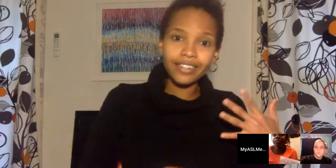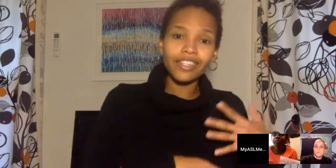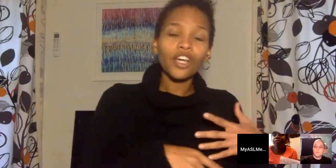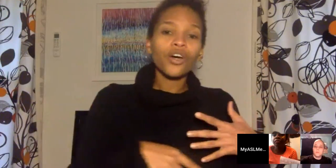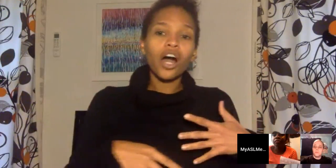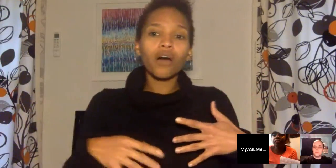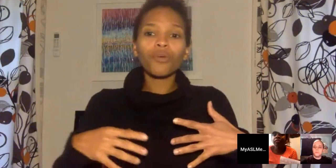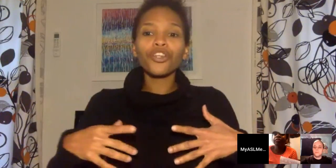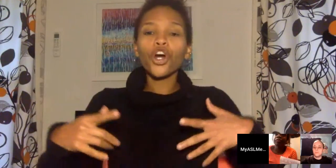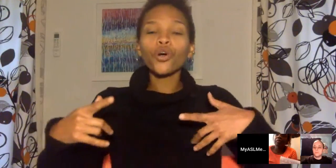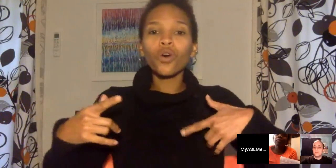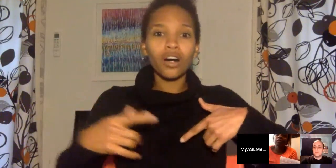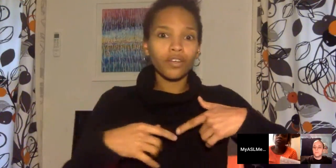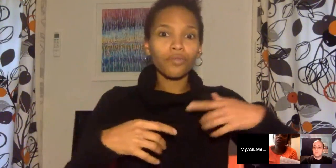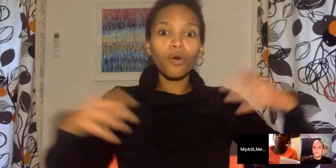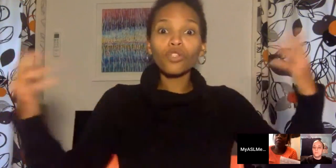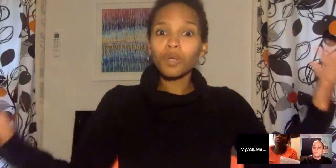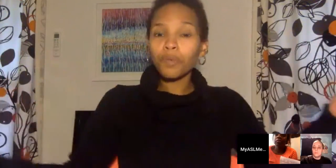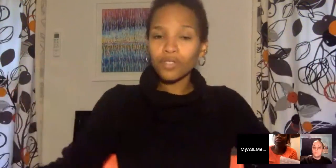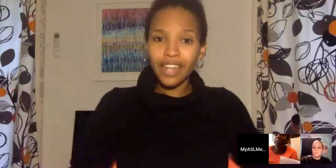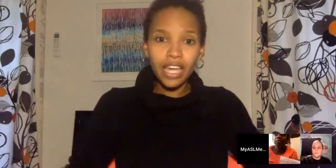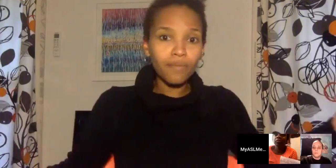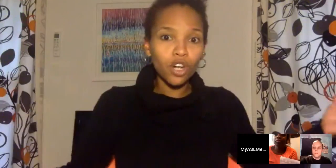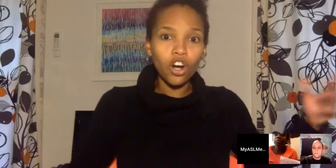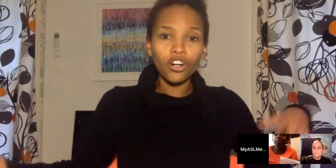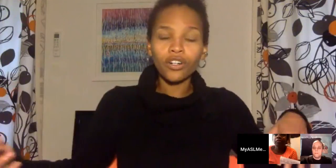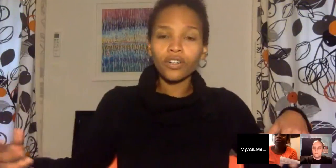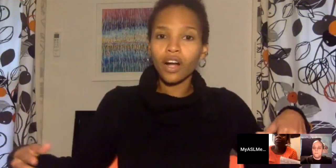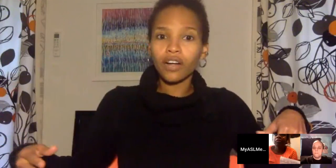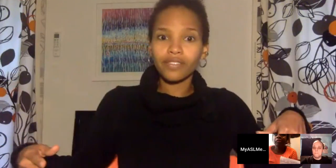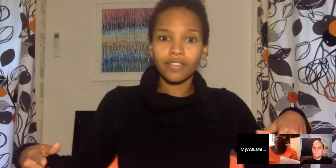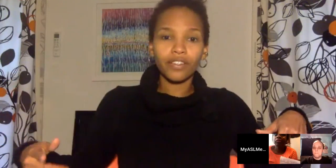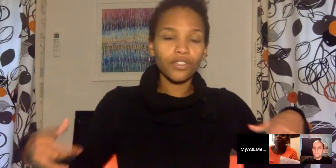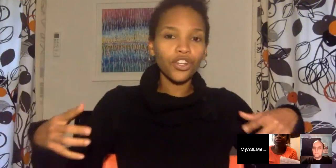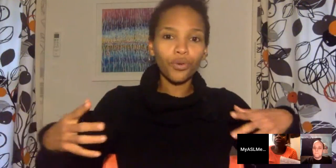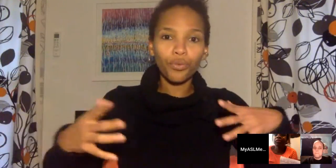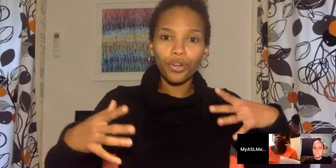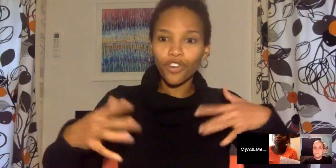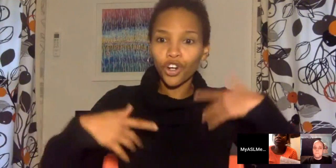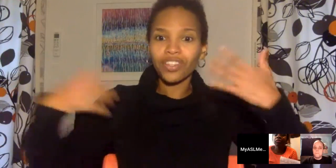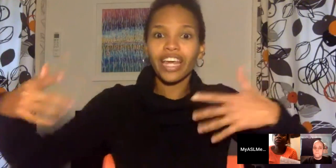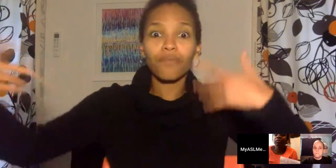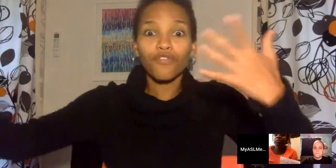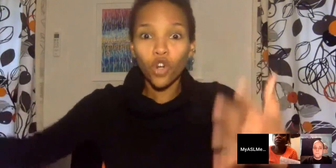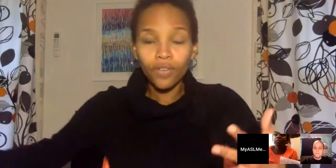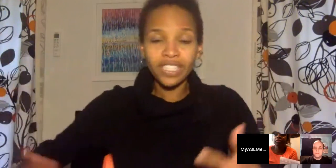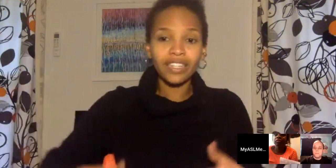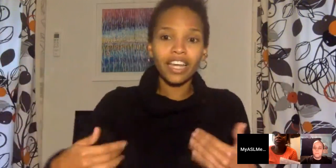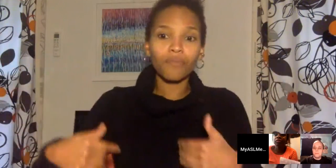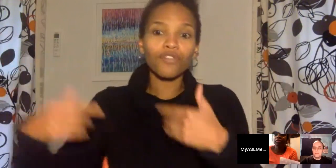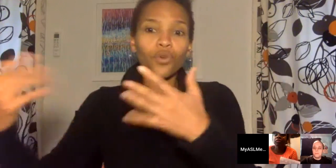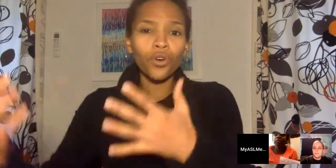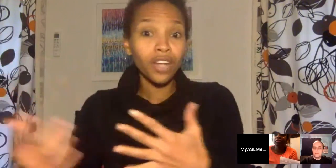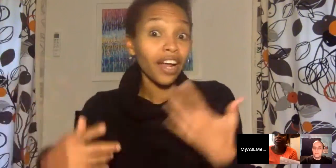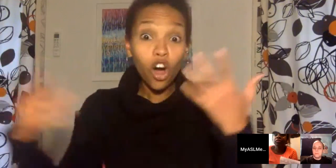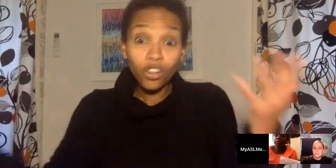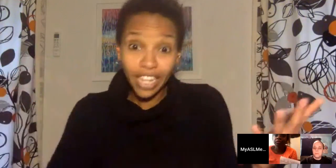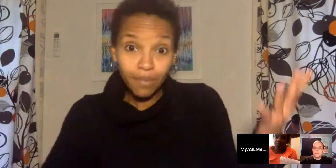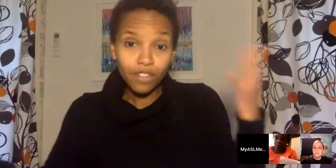context. We know most people's names are we've heard the name before, we've seen the name before. Not all names, of